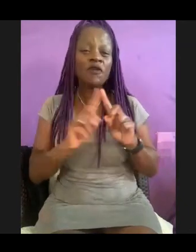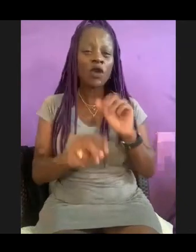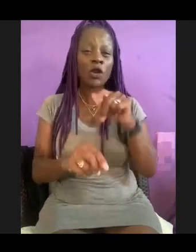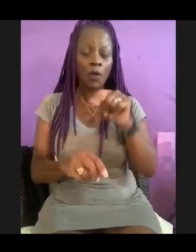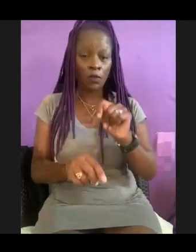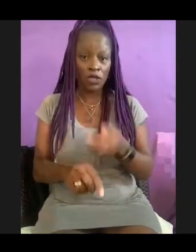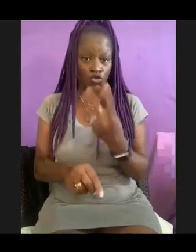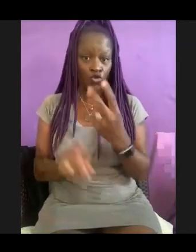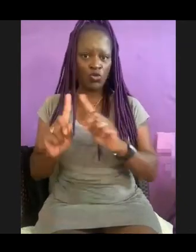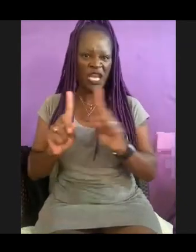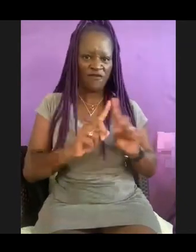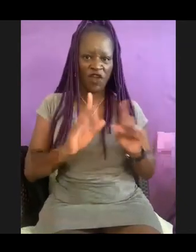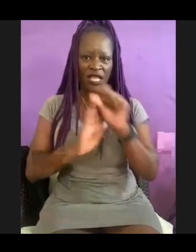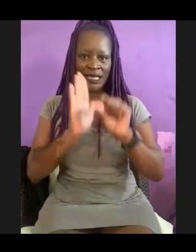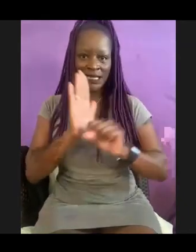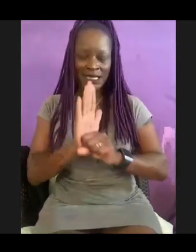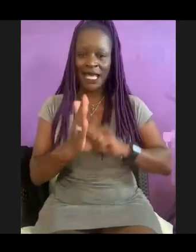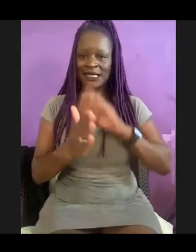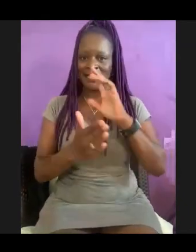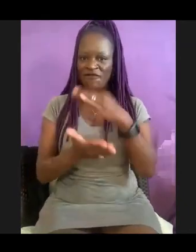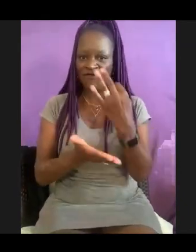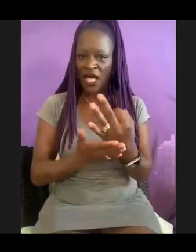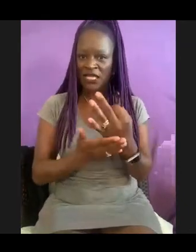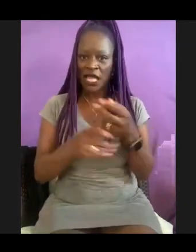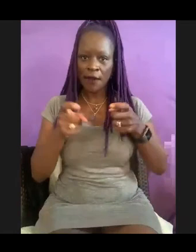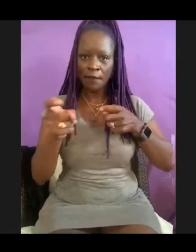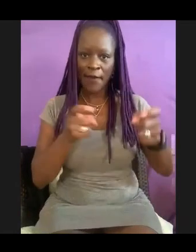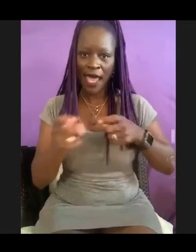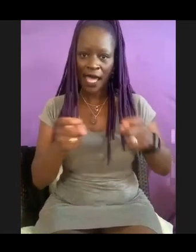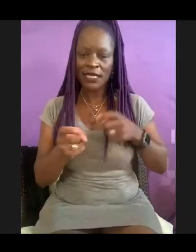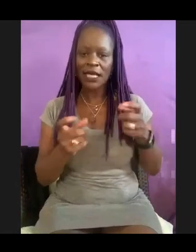funded and managed by provider agencies.